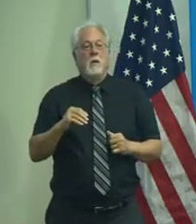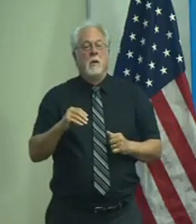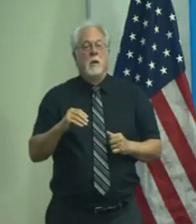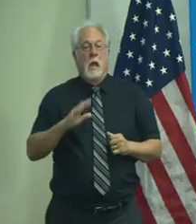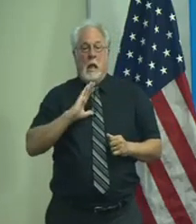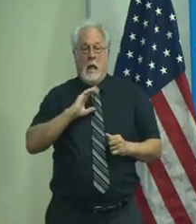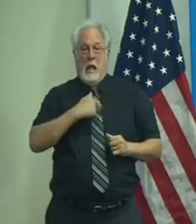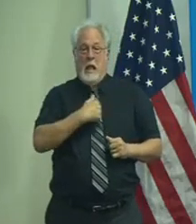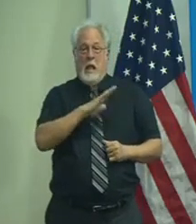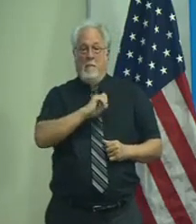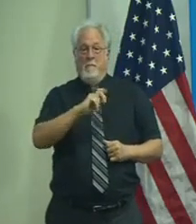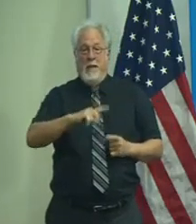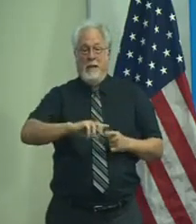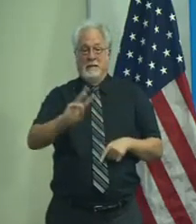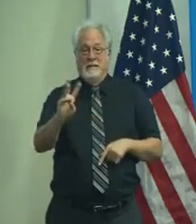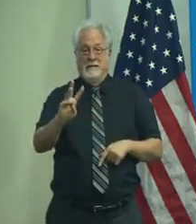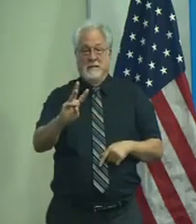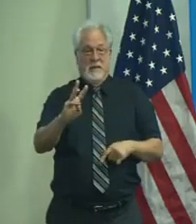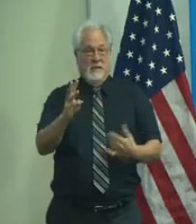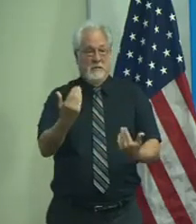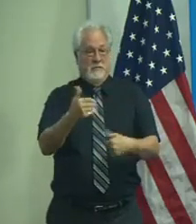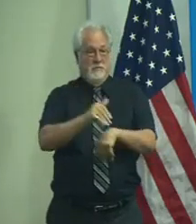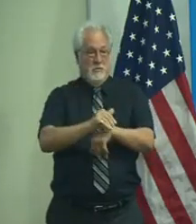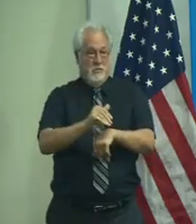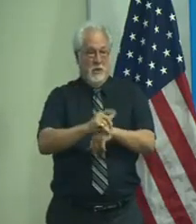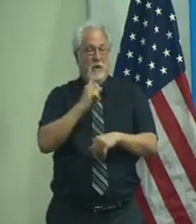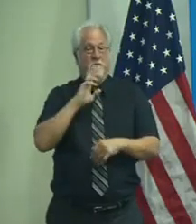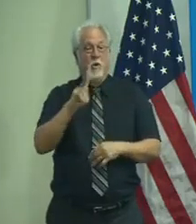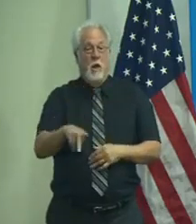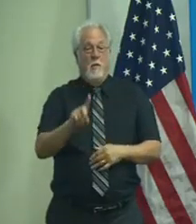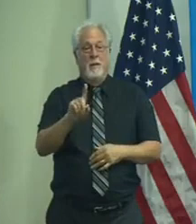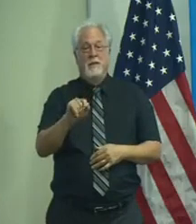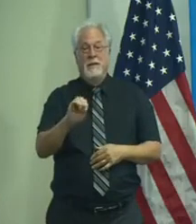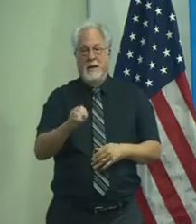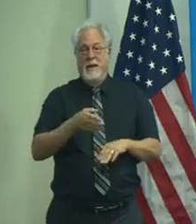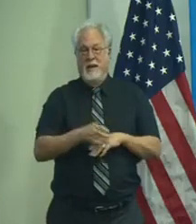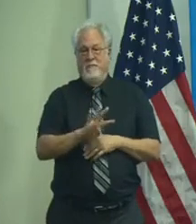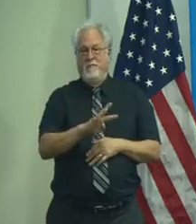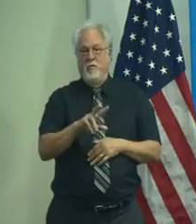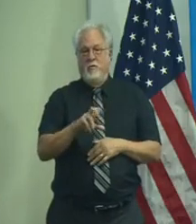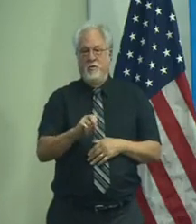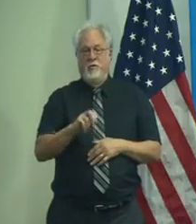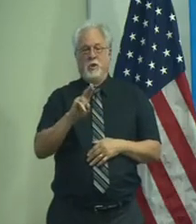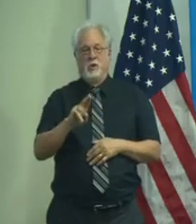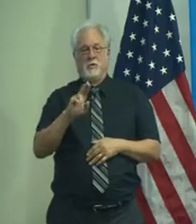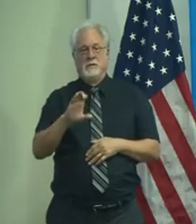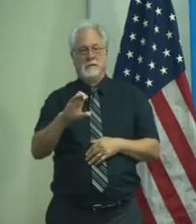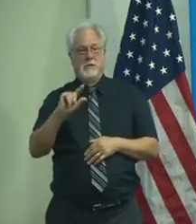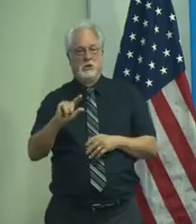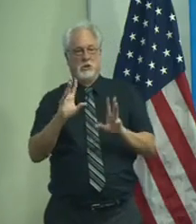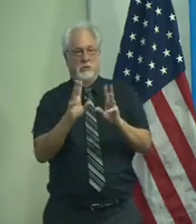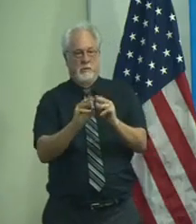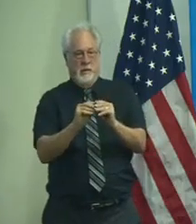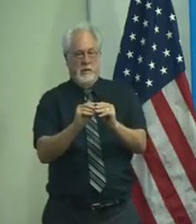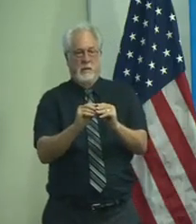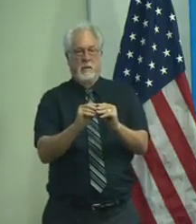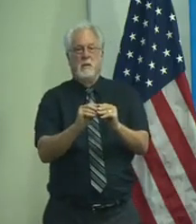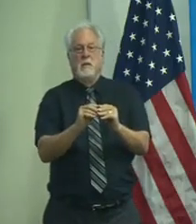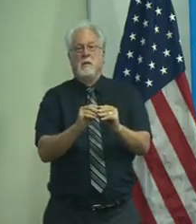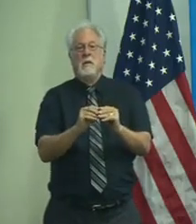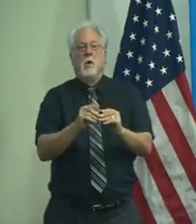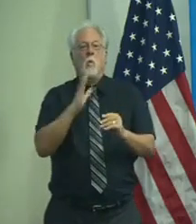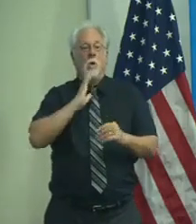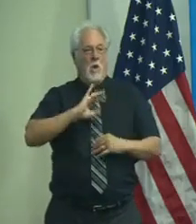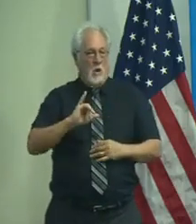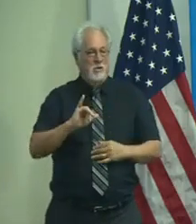I will be back at 6 p.m. today for another update after our 4:30 UCG meeting, which